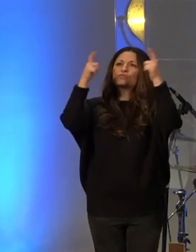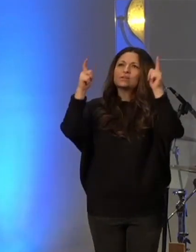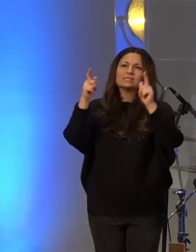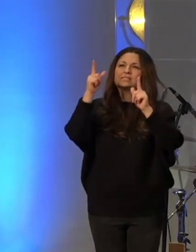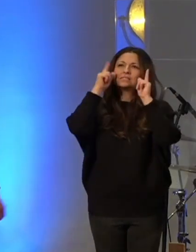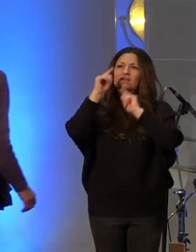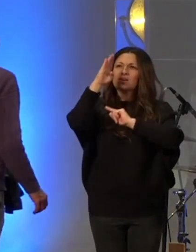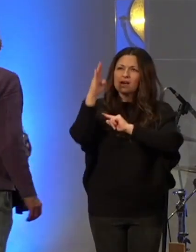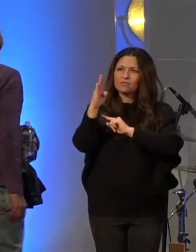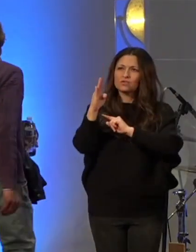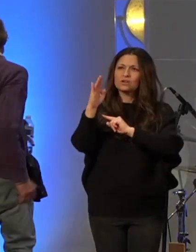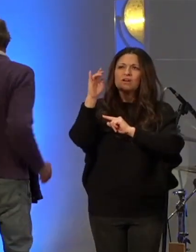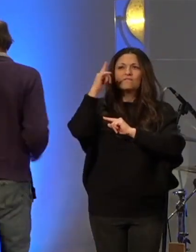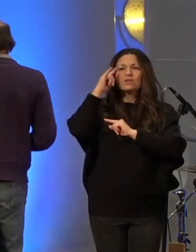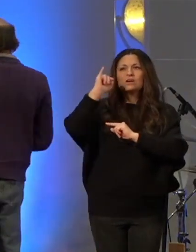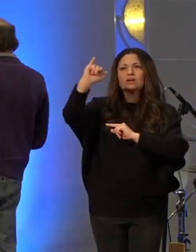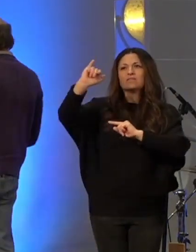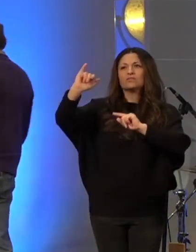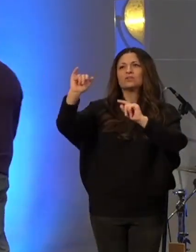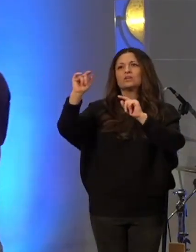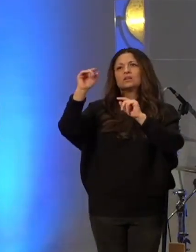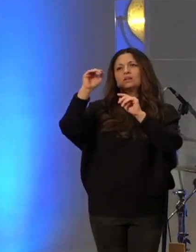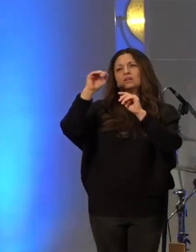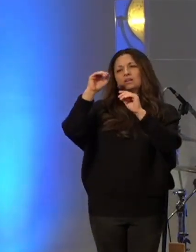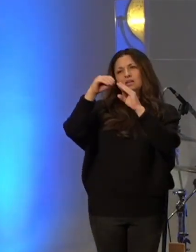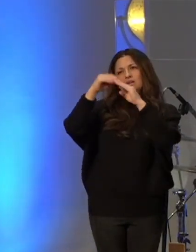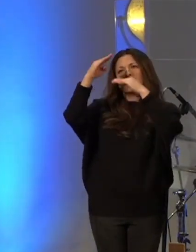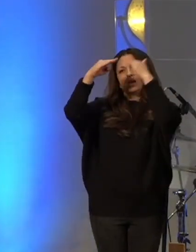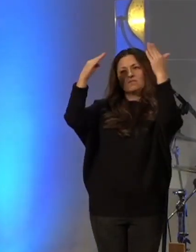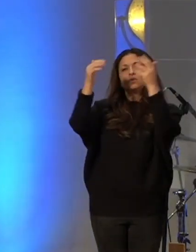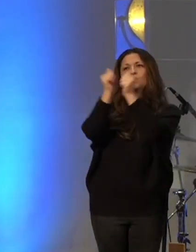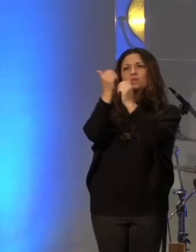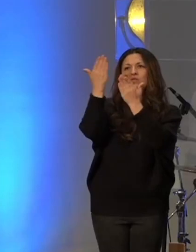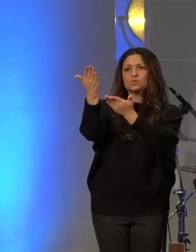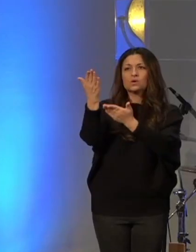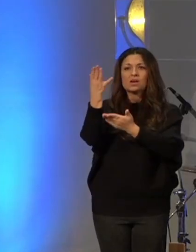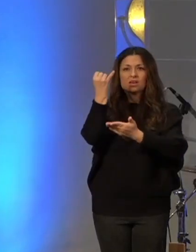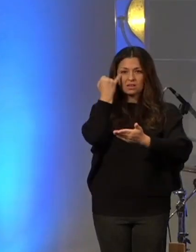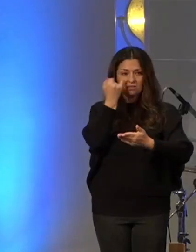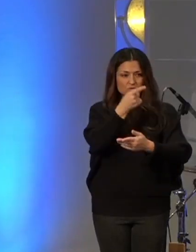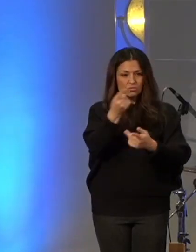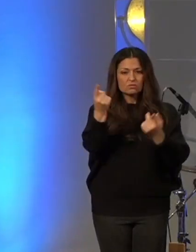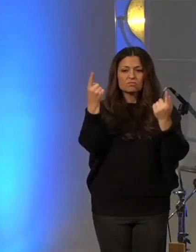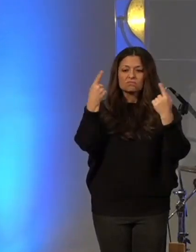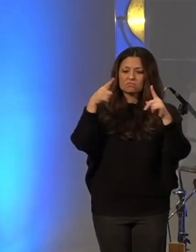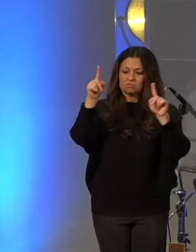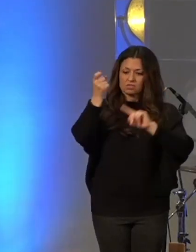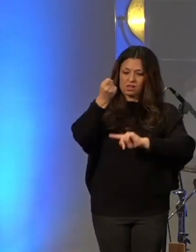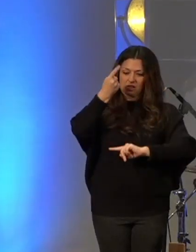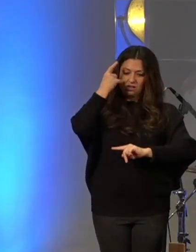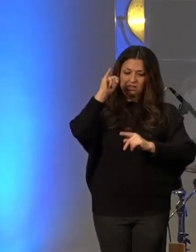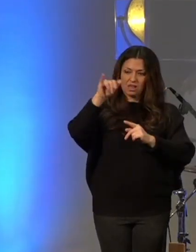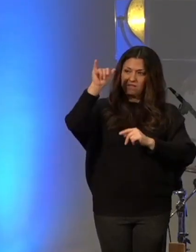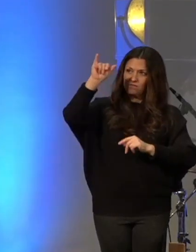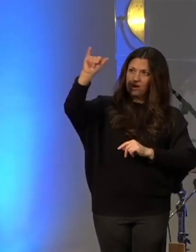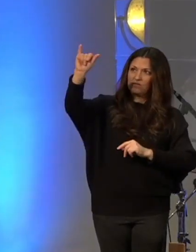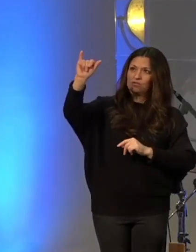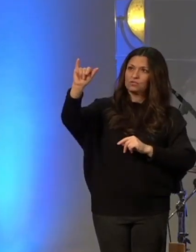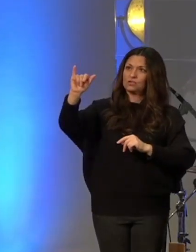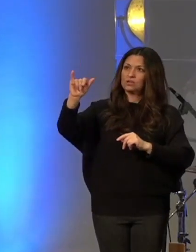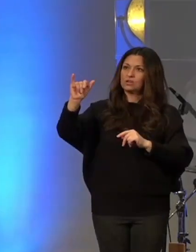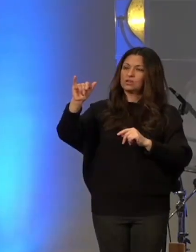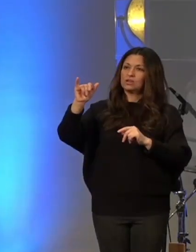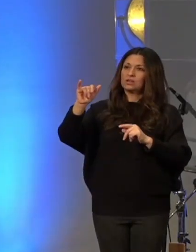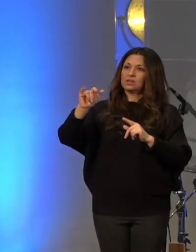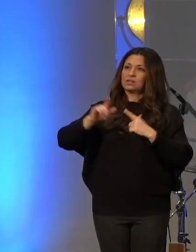and a chance to do life and eternity with you. And if you've come to understand that eternal life is a free gift and you'd like this gift, I